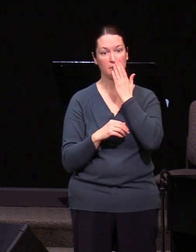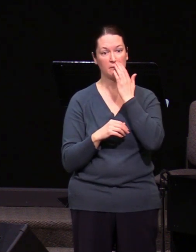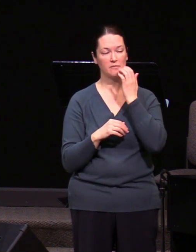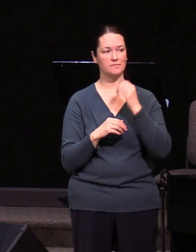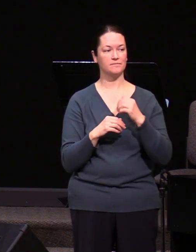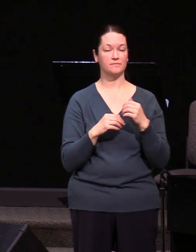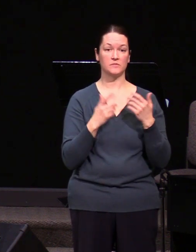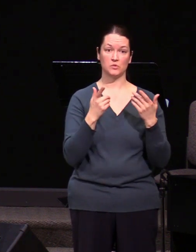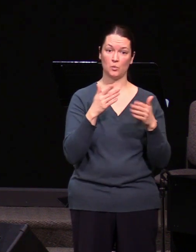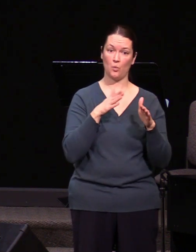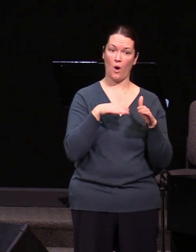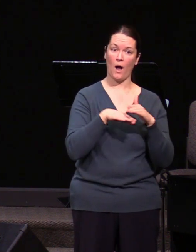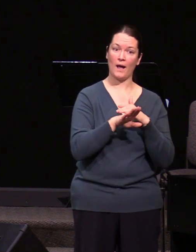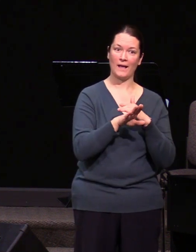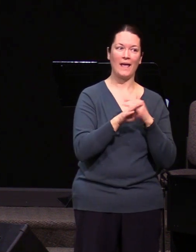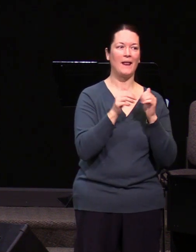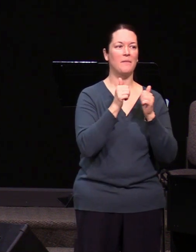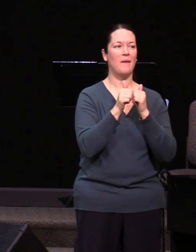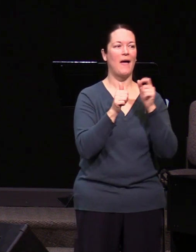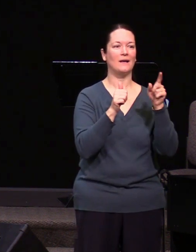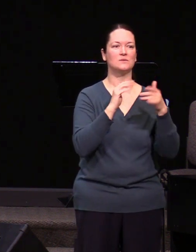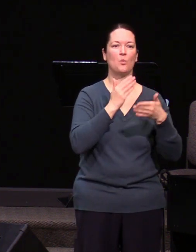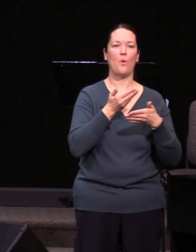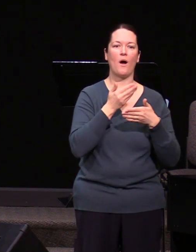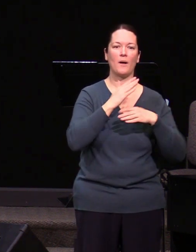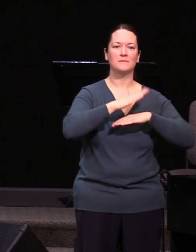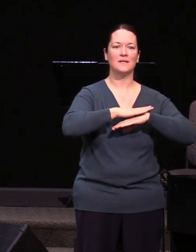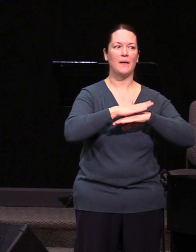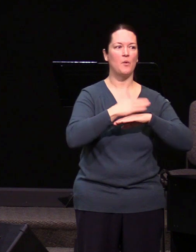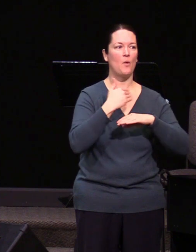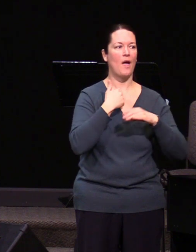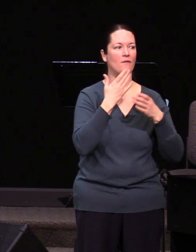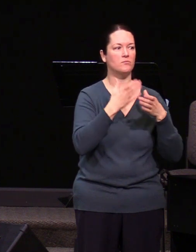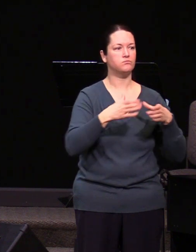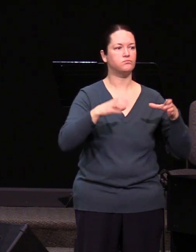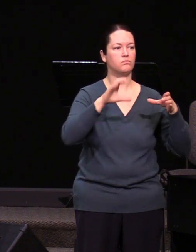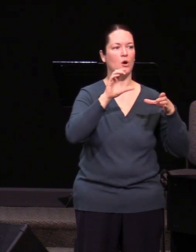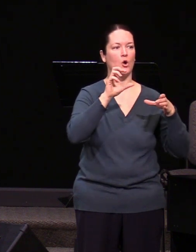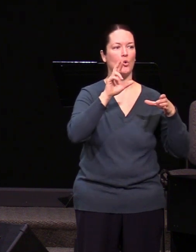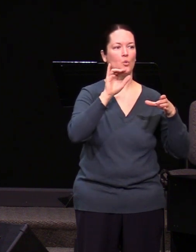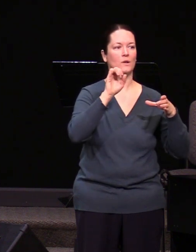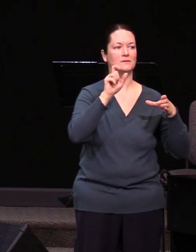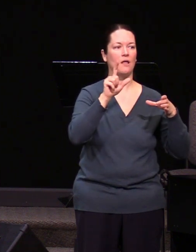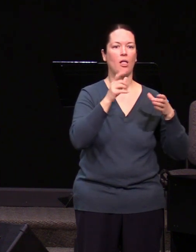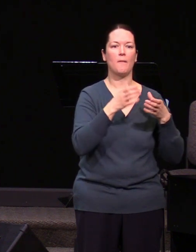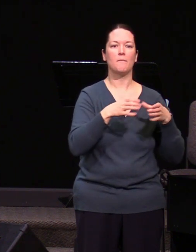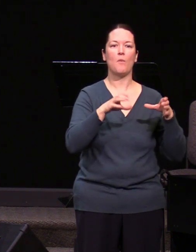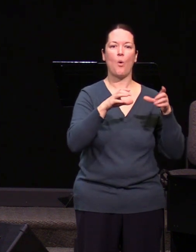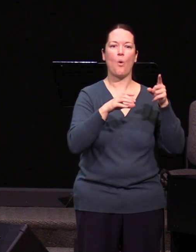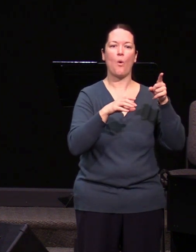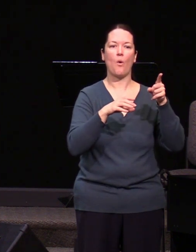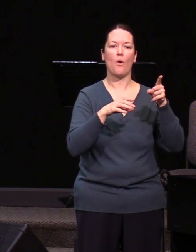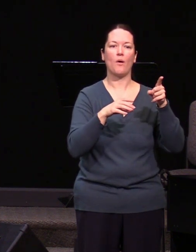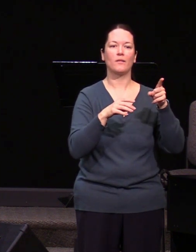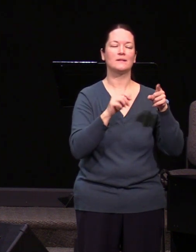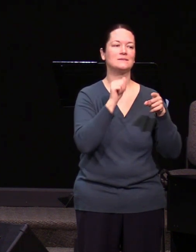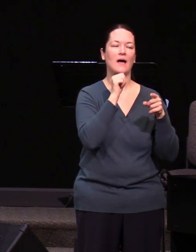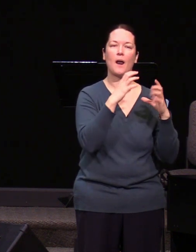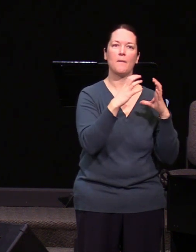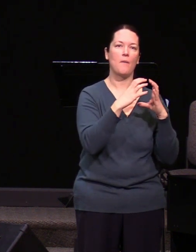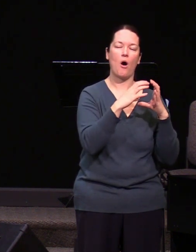as you walk in, you pass that welcome table, and there's that crystal bowl. And I have to say that very carefully, because it is not a crystal